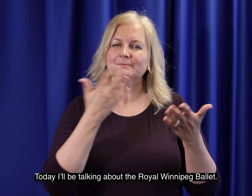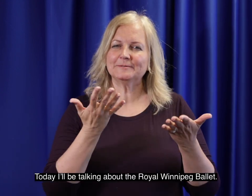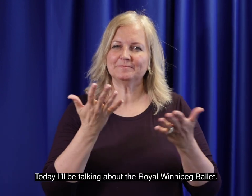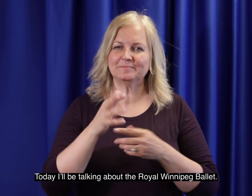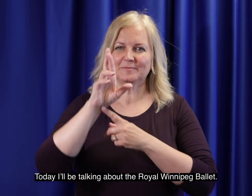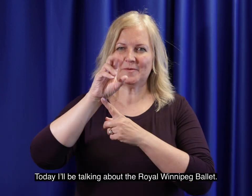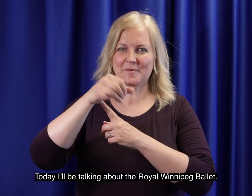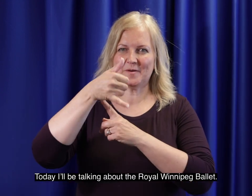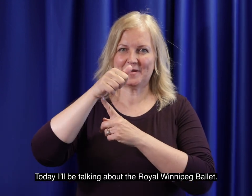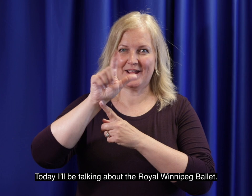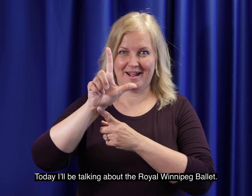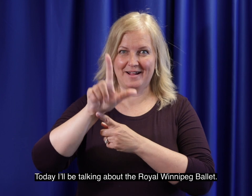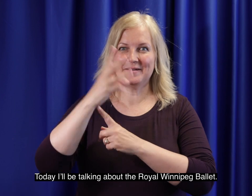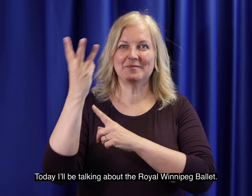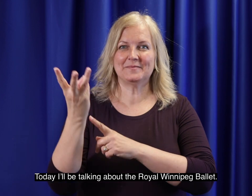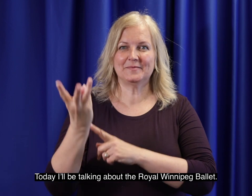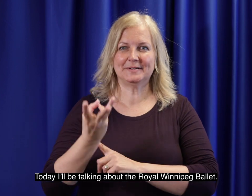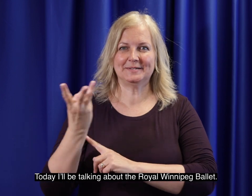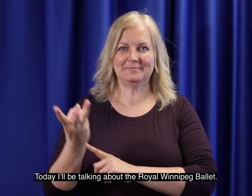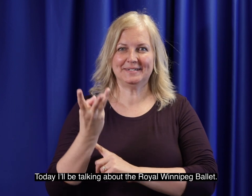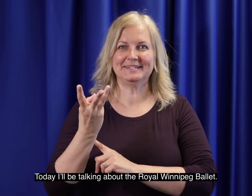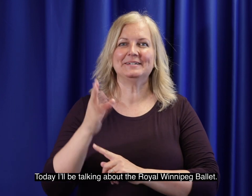Today, I'll be talking about the Royal Winnipeg Ballet.